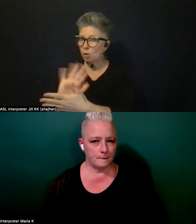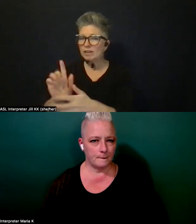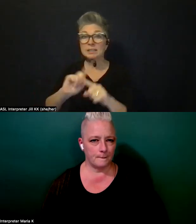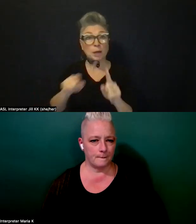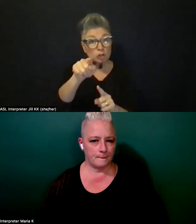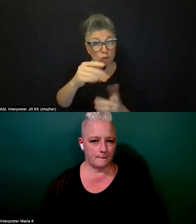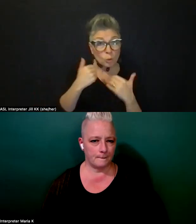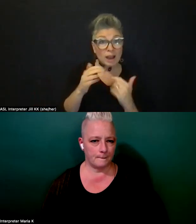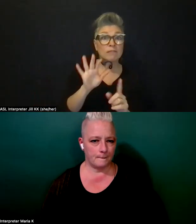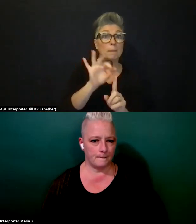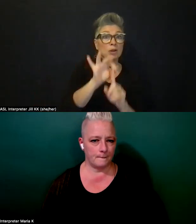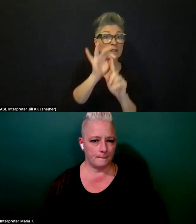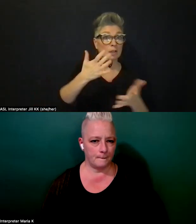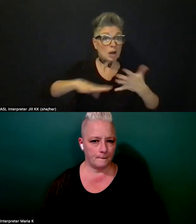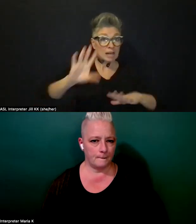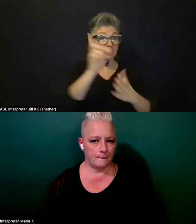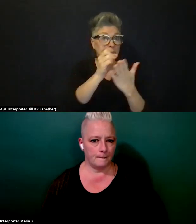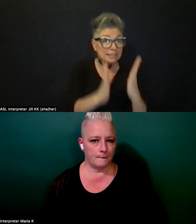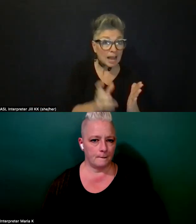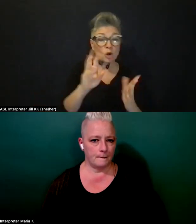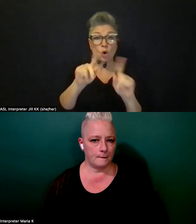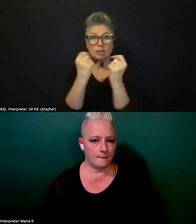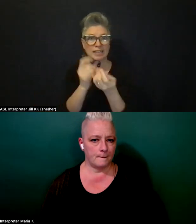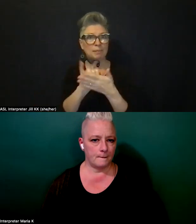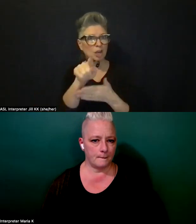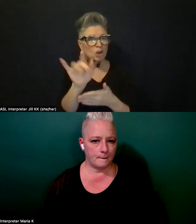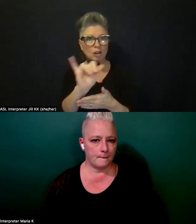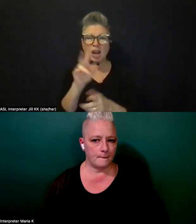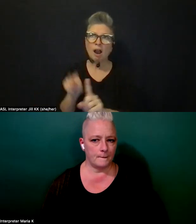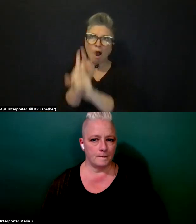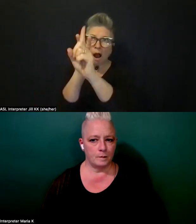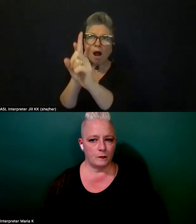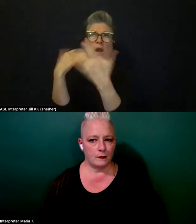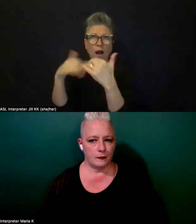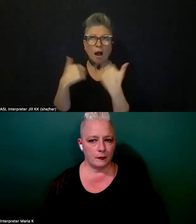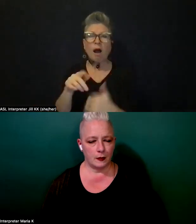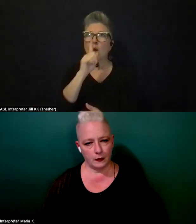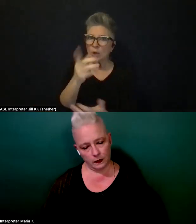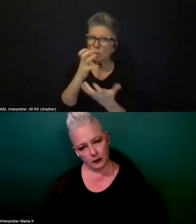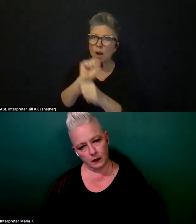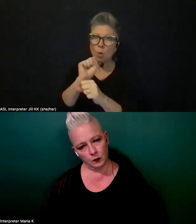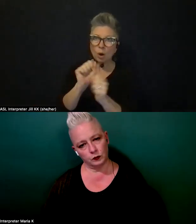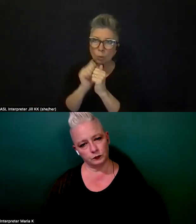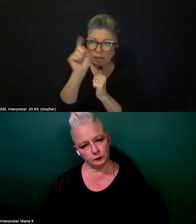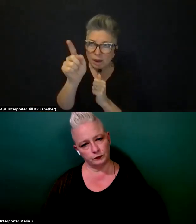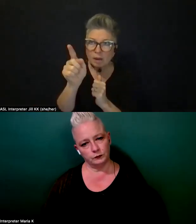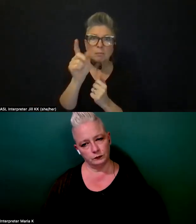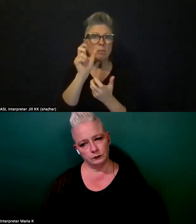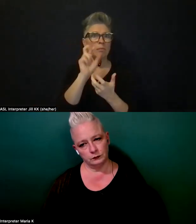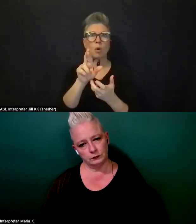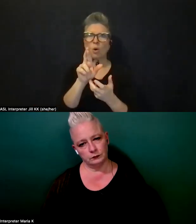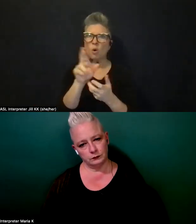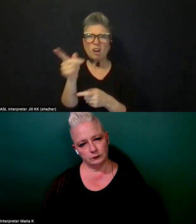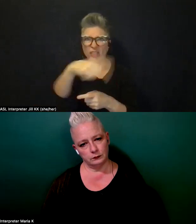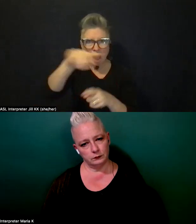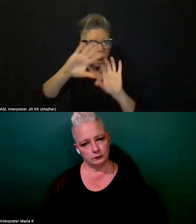or team that you really I want to work with him or her on them and create a movie like you